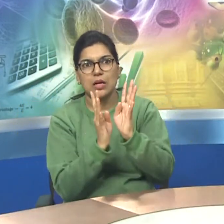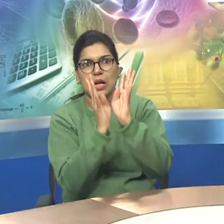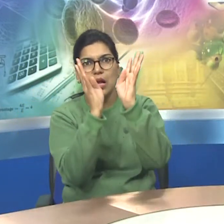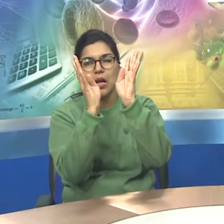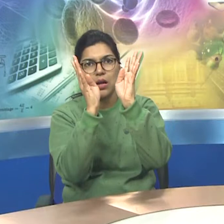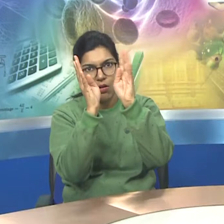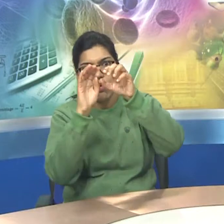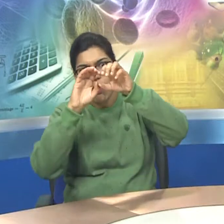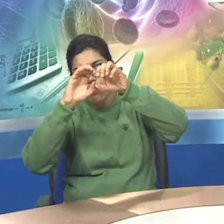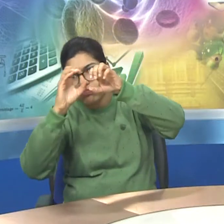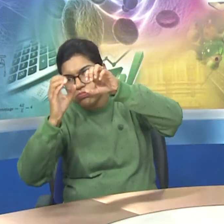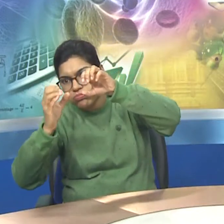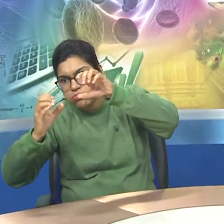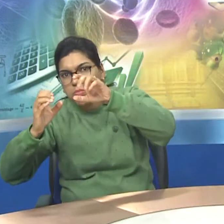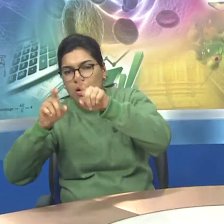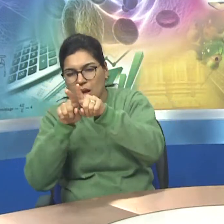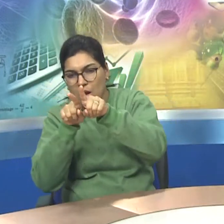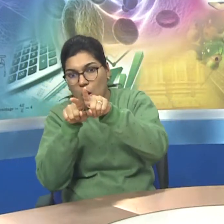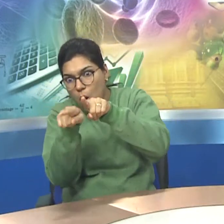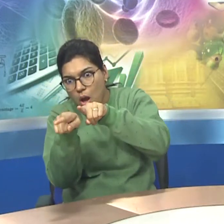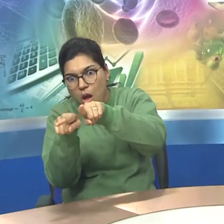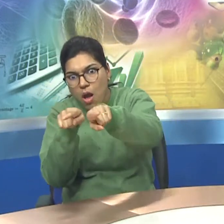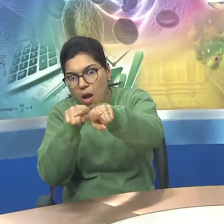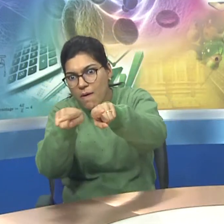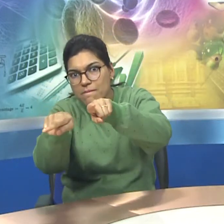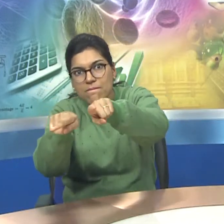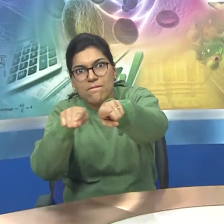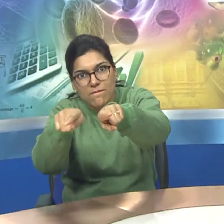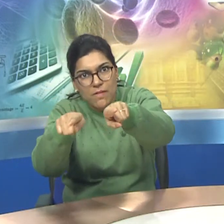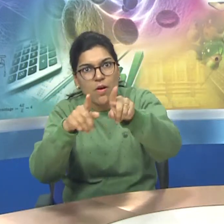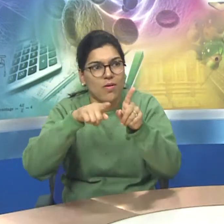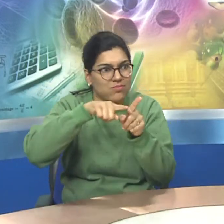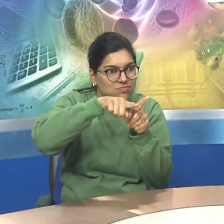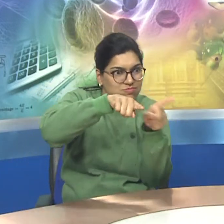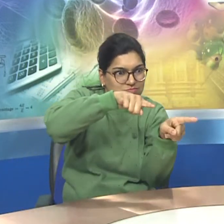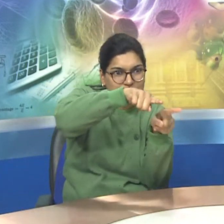bough. Bough is the main branch of a tree.